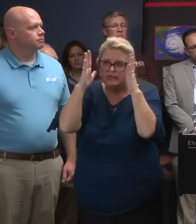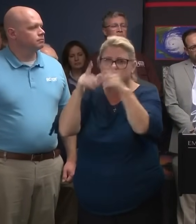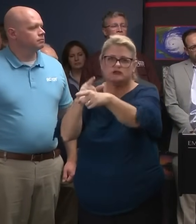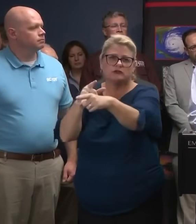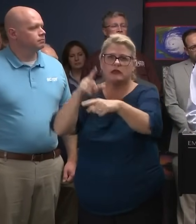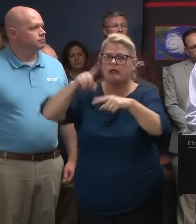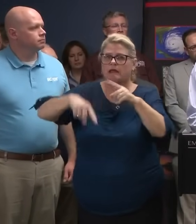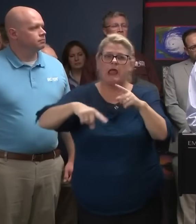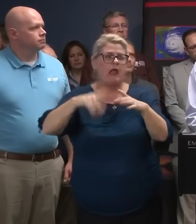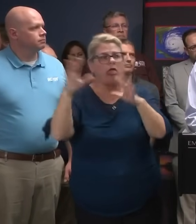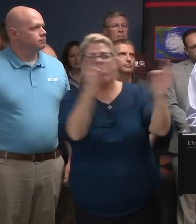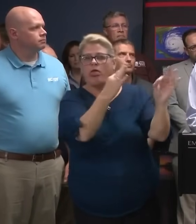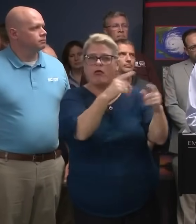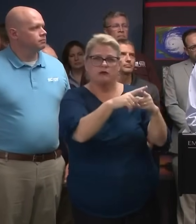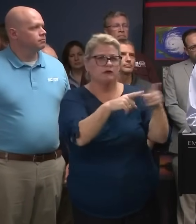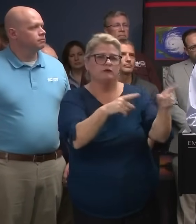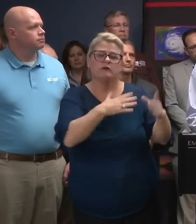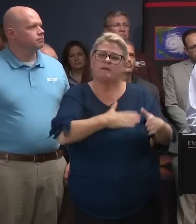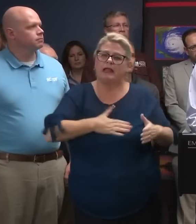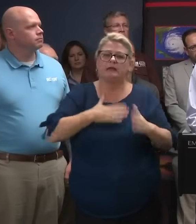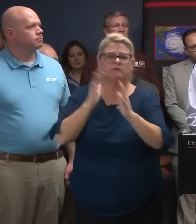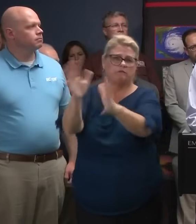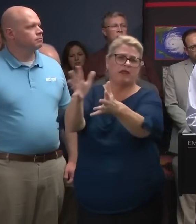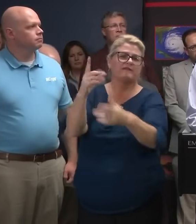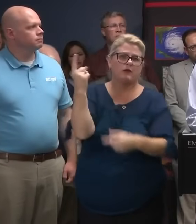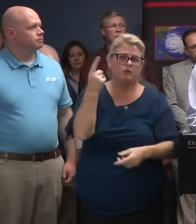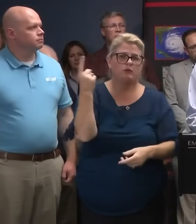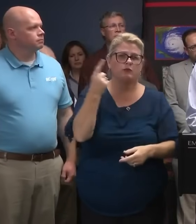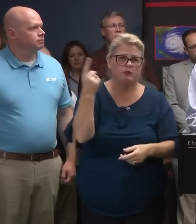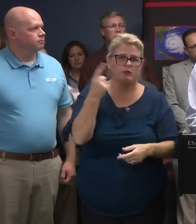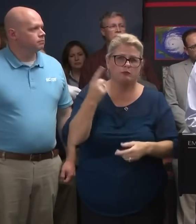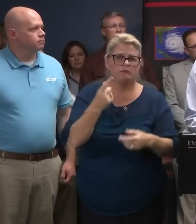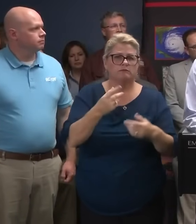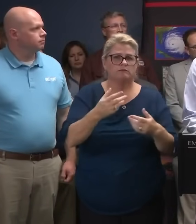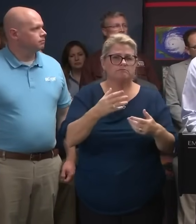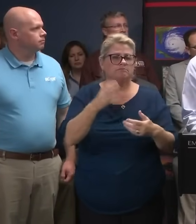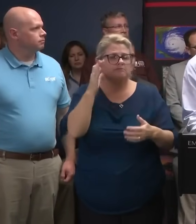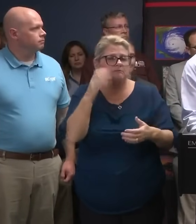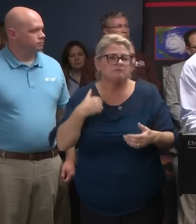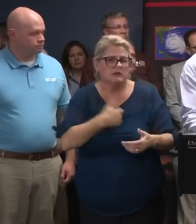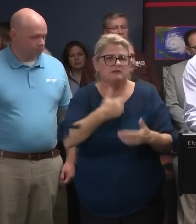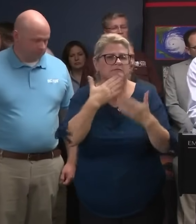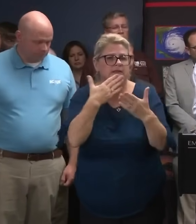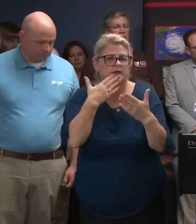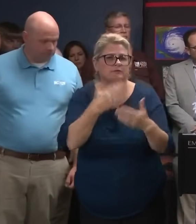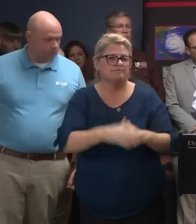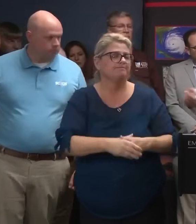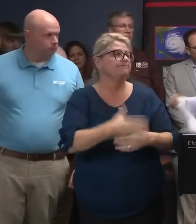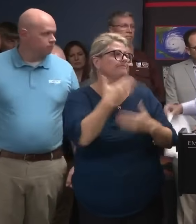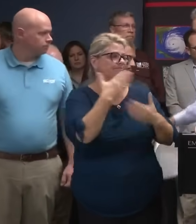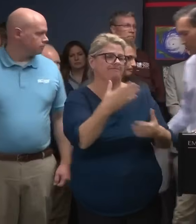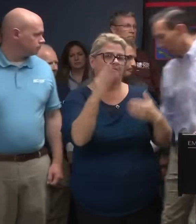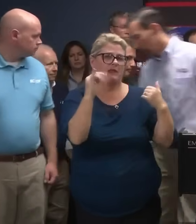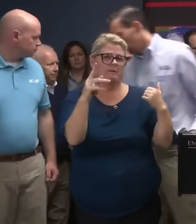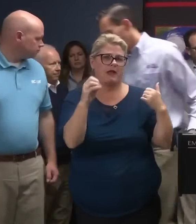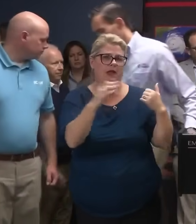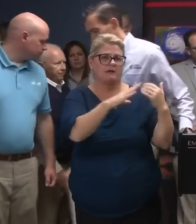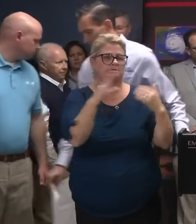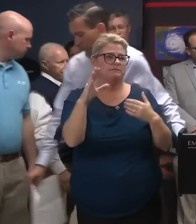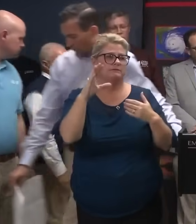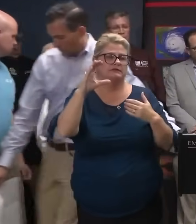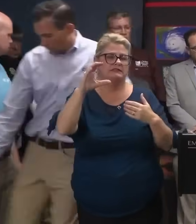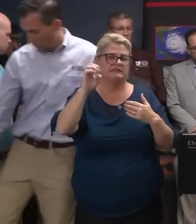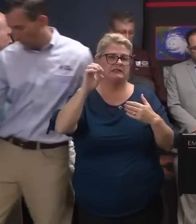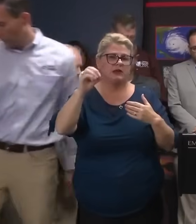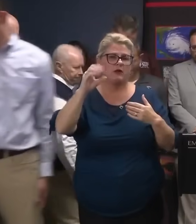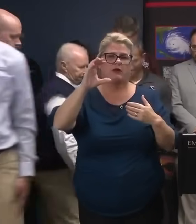safety. So we just ask that everyone continue to support us in that effort. And thank you again. Thank you, Mike Callahan. President and CEO